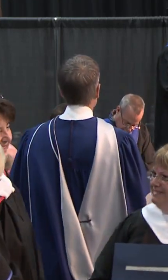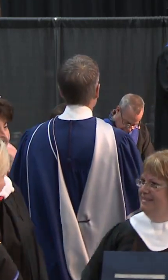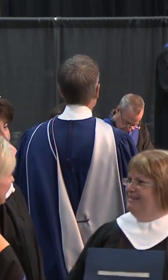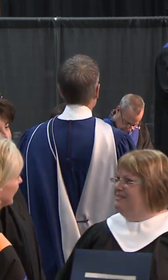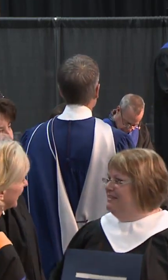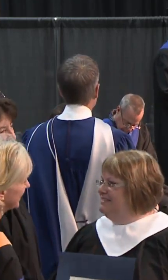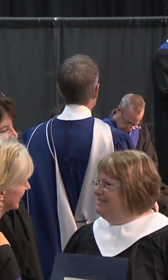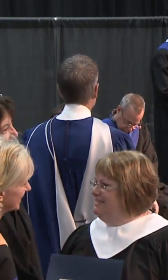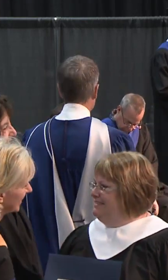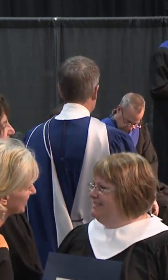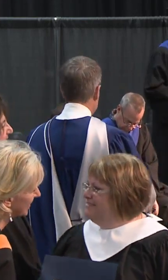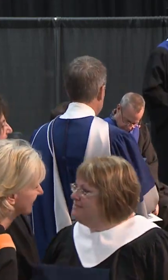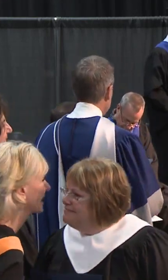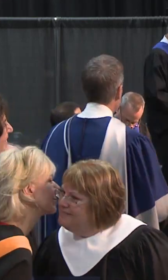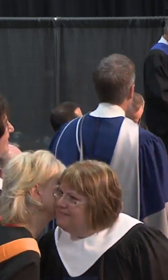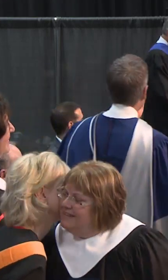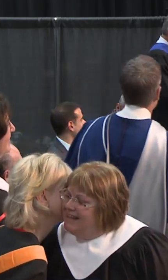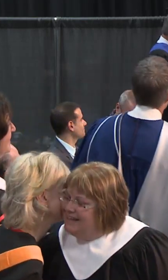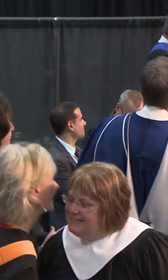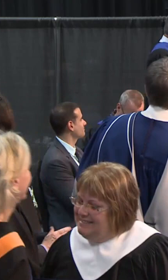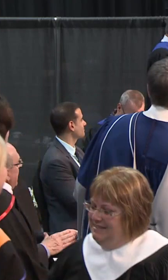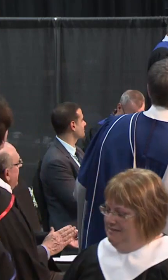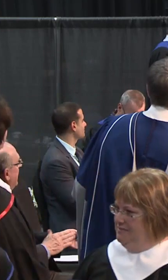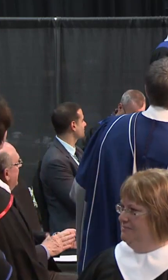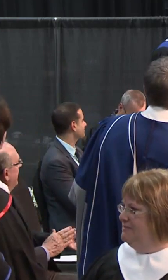Kaylee Blair.